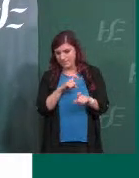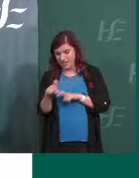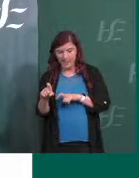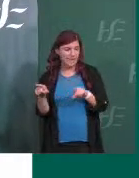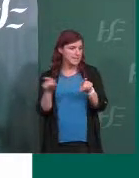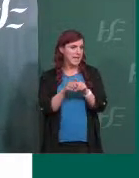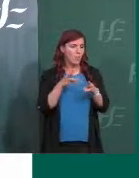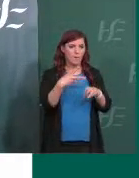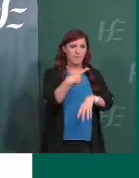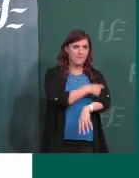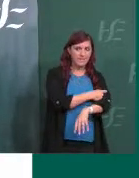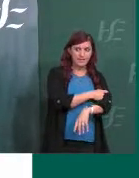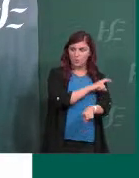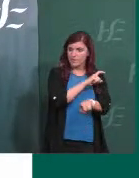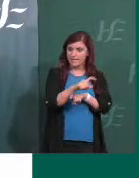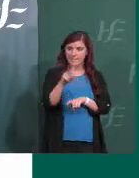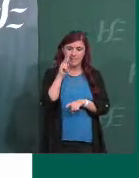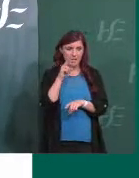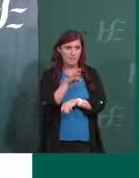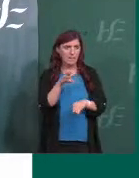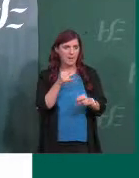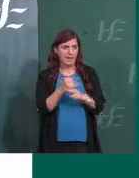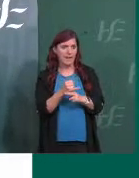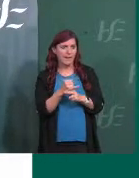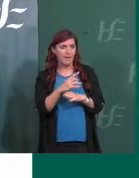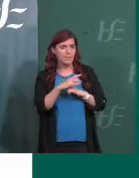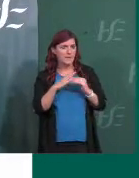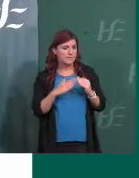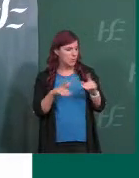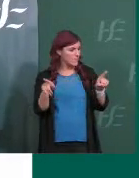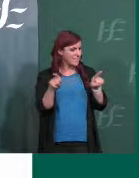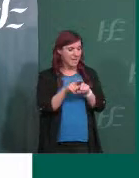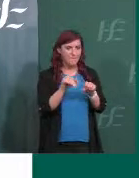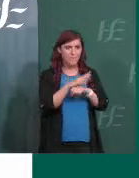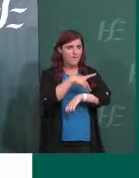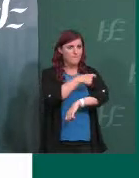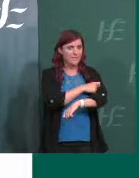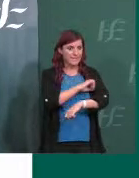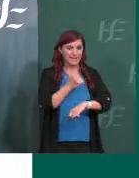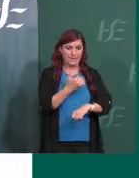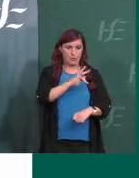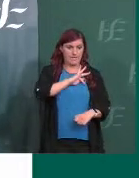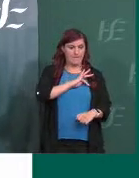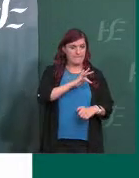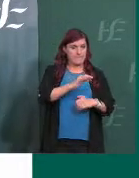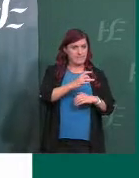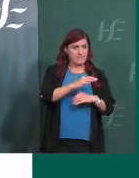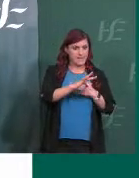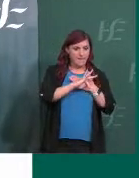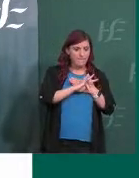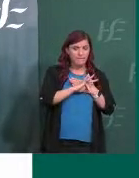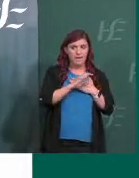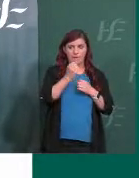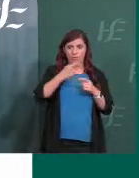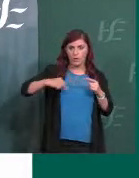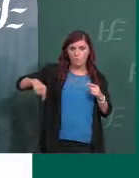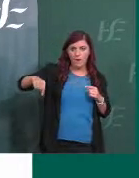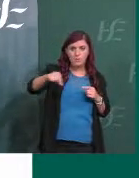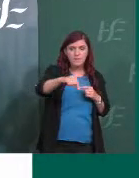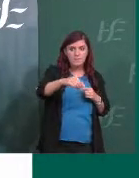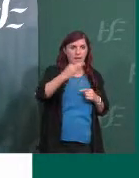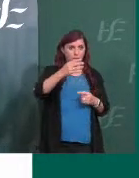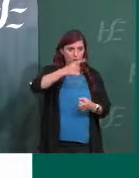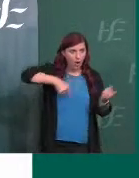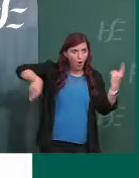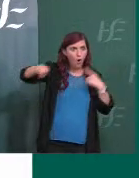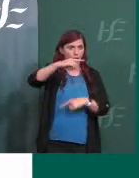And this is very like the vaccine. The vaccine helps to keep you safe. It keeps everyone around you safe. And if everyone wears their vaccine seatbelt, then we have a lot